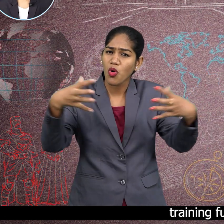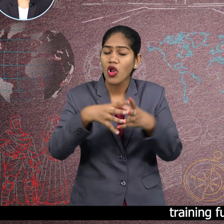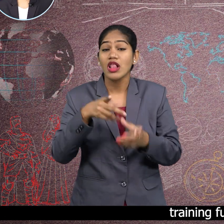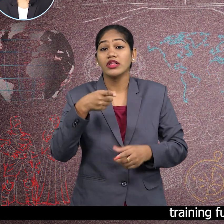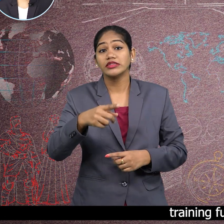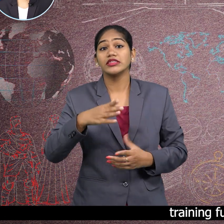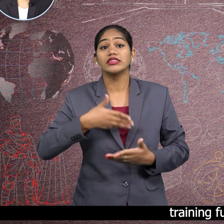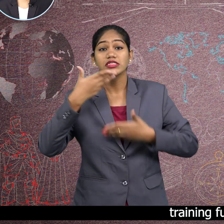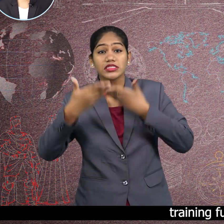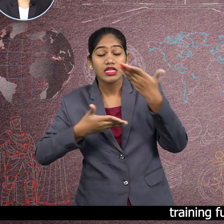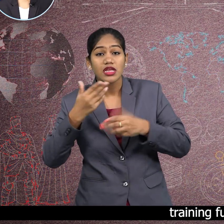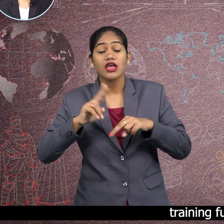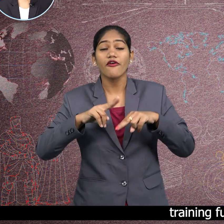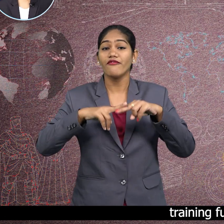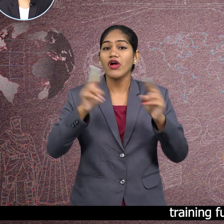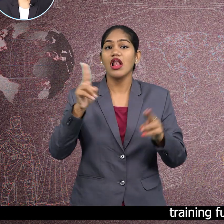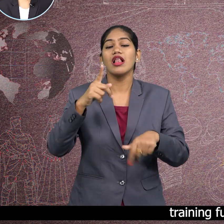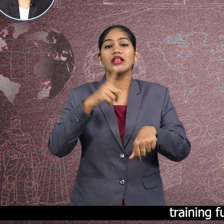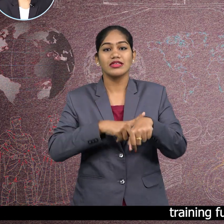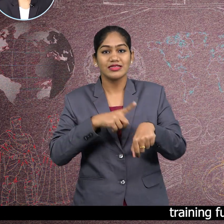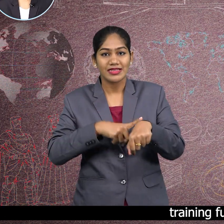full-time cadres